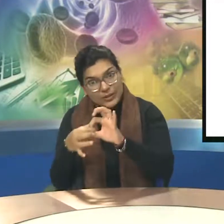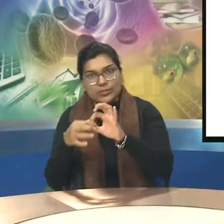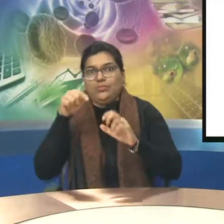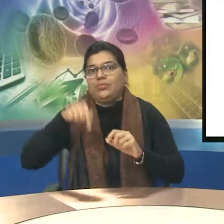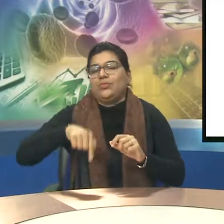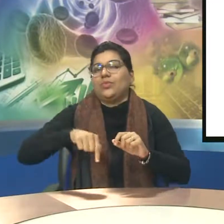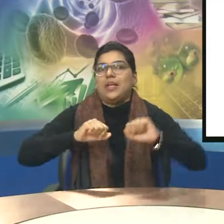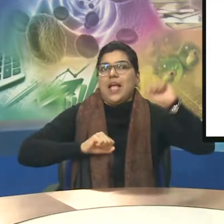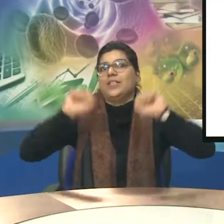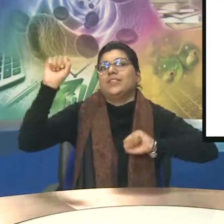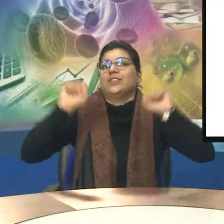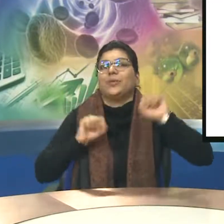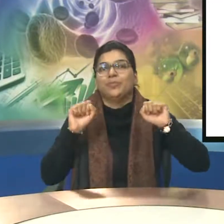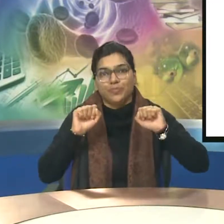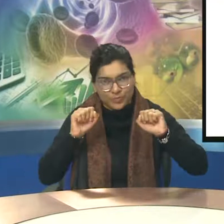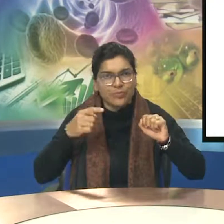of the lesson.